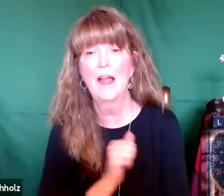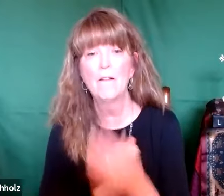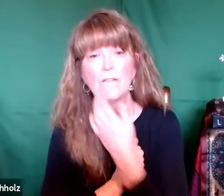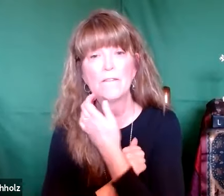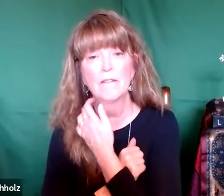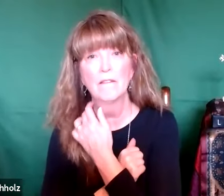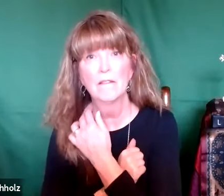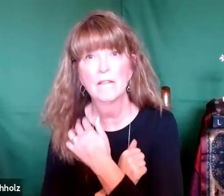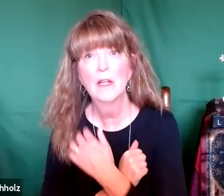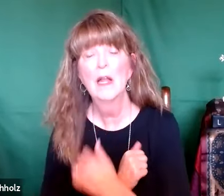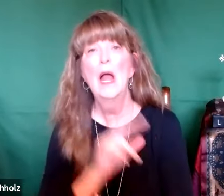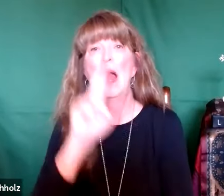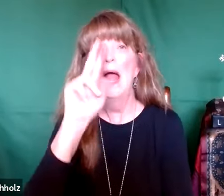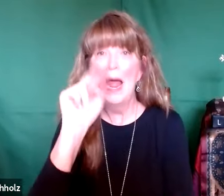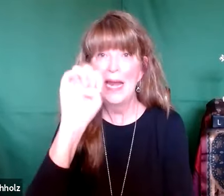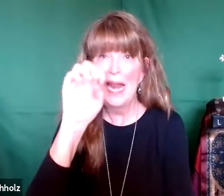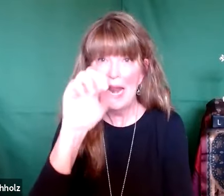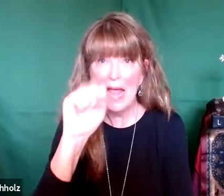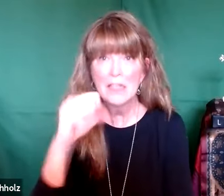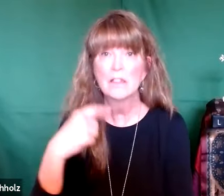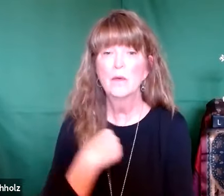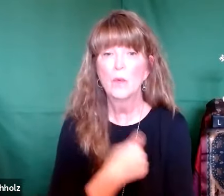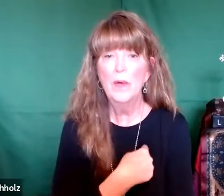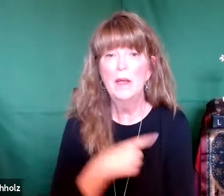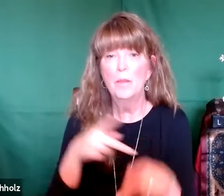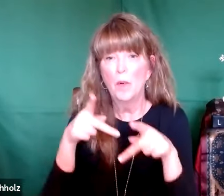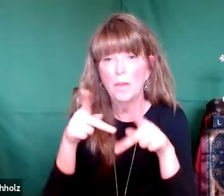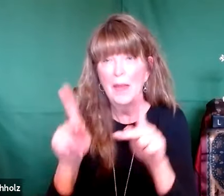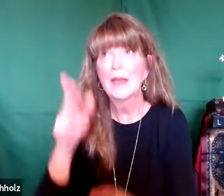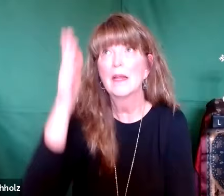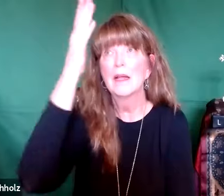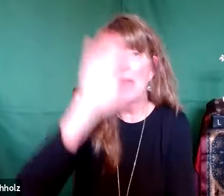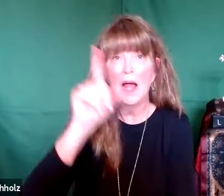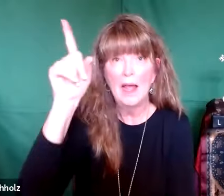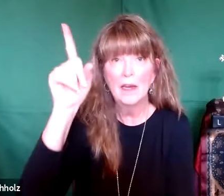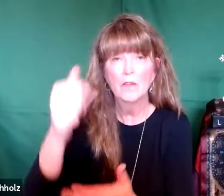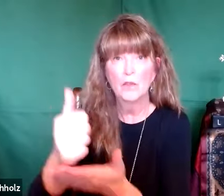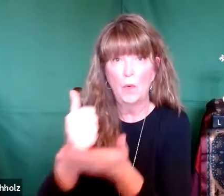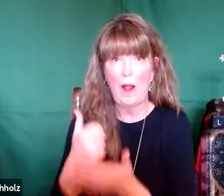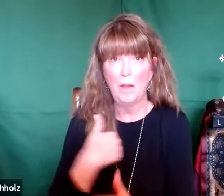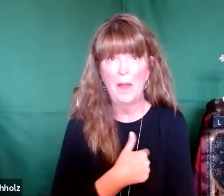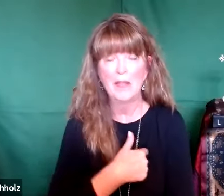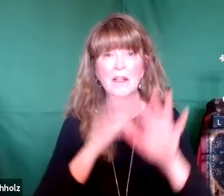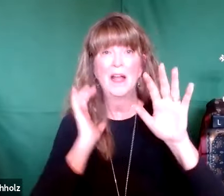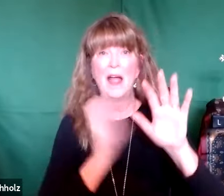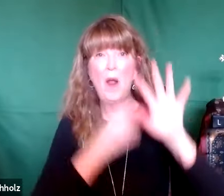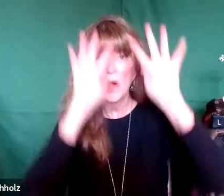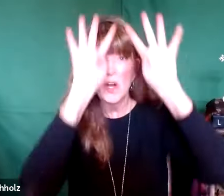We will never, never be our authentic self unless we allow God to help us